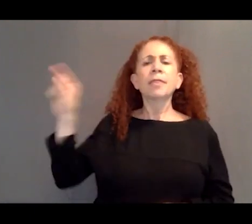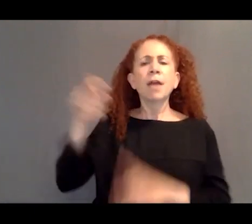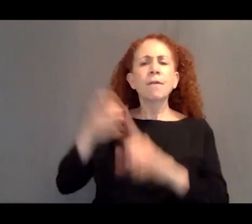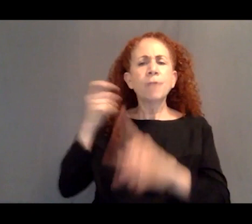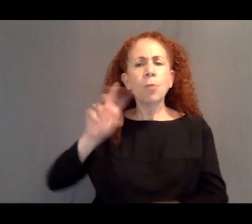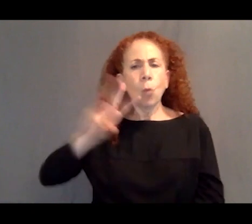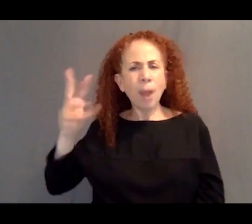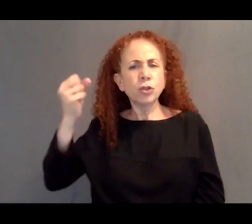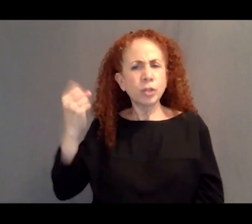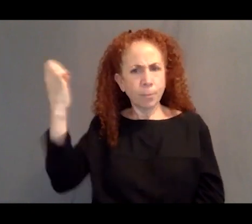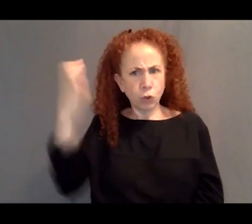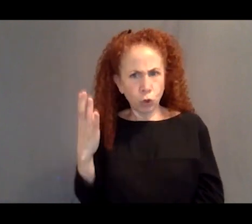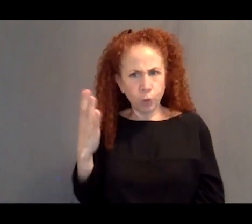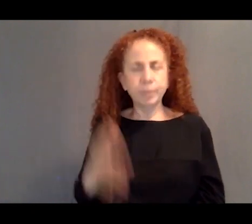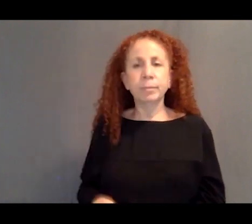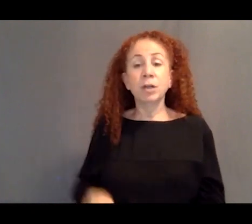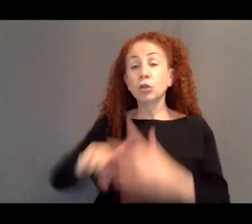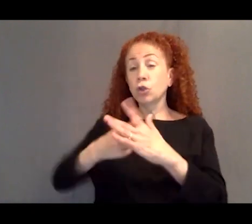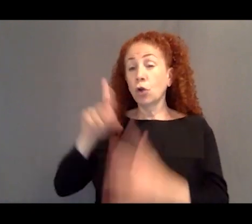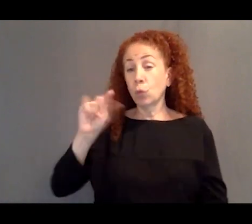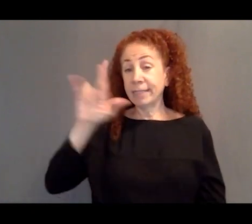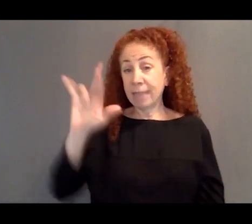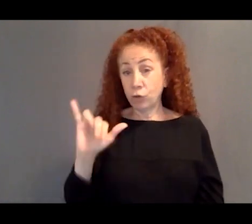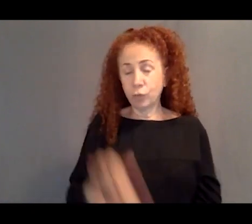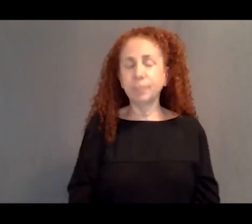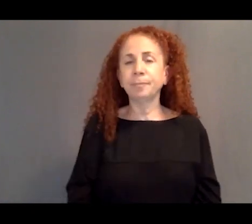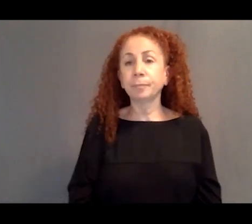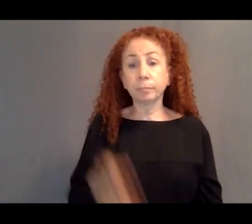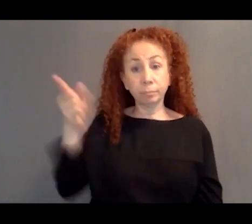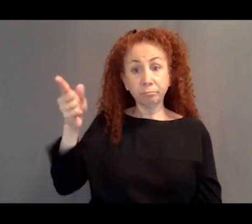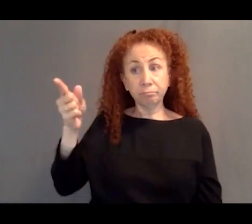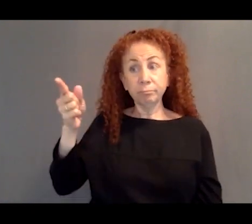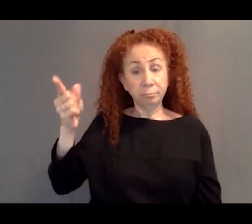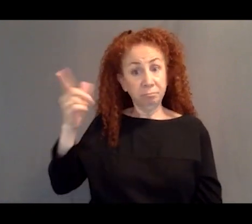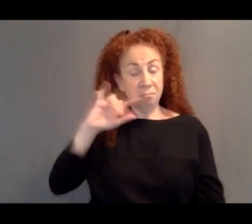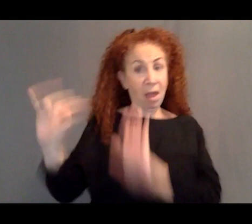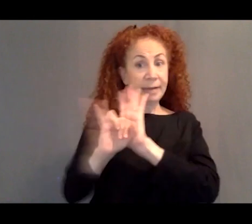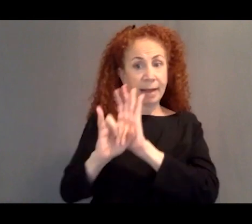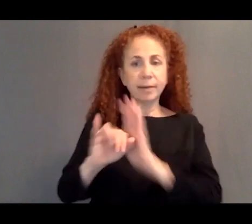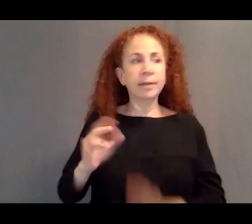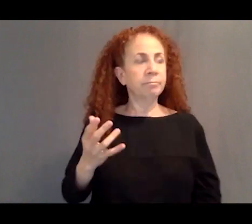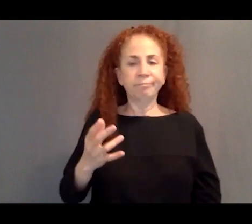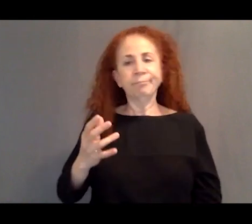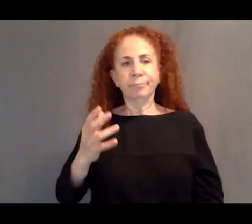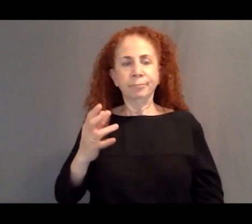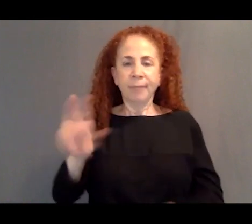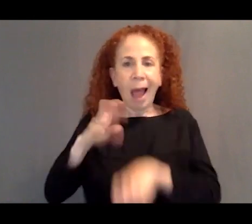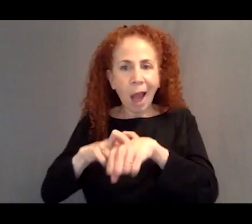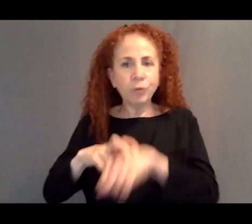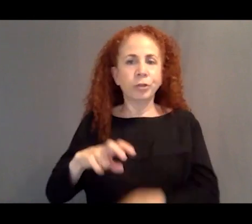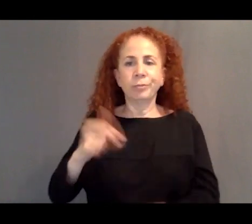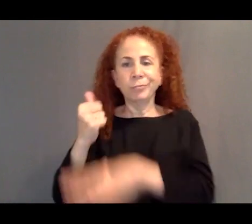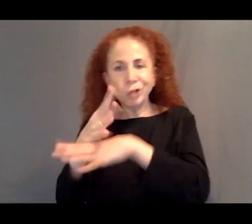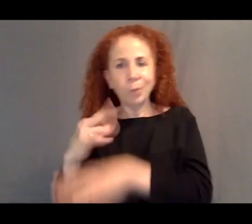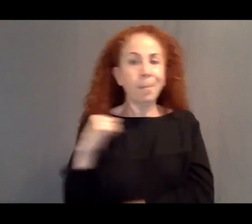Western and Southern European immigrants at the turn of the 20th century, shifting away from being Irish, German, Polish, Jewish,